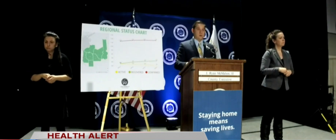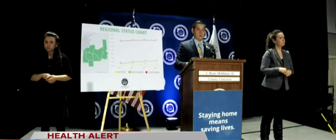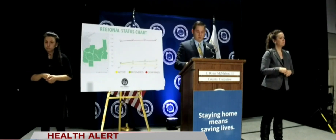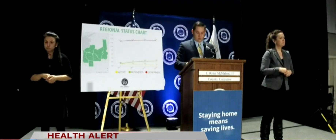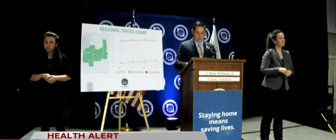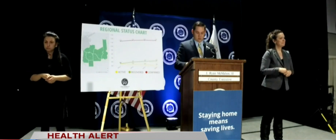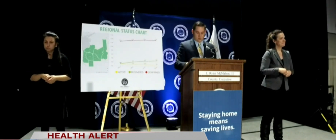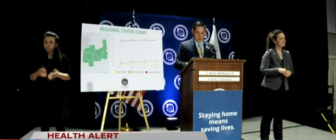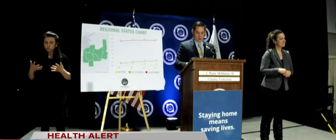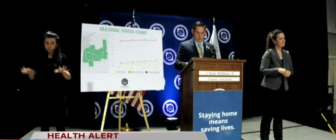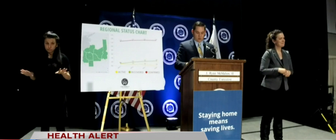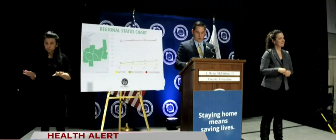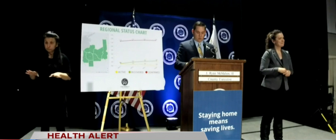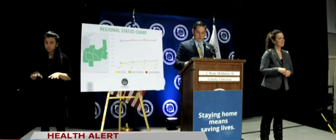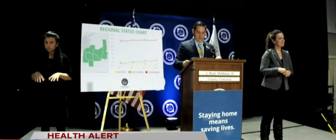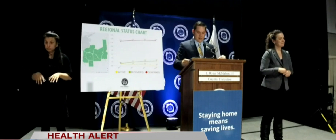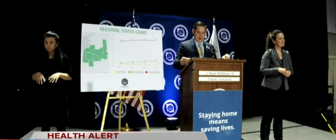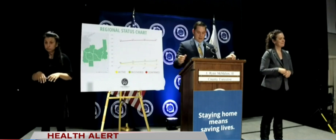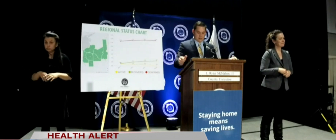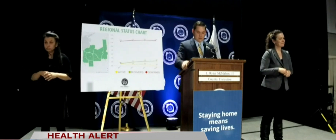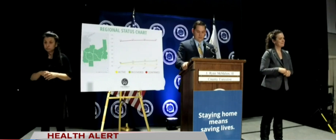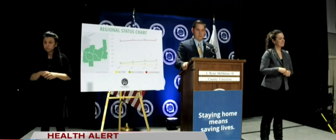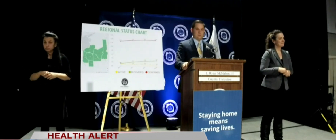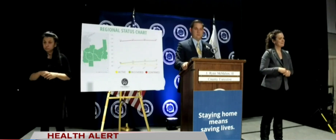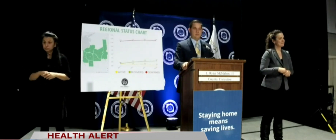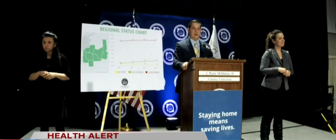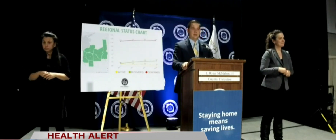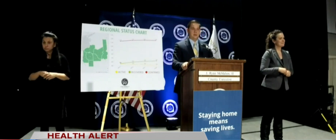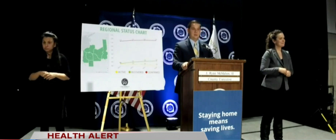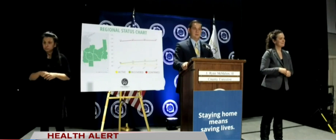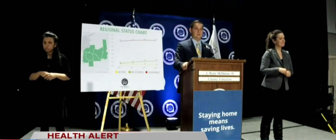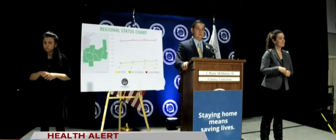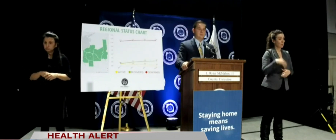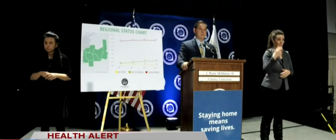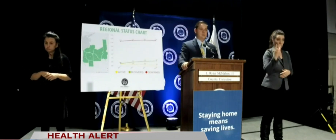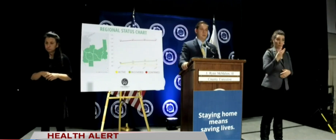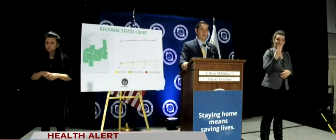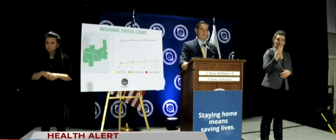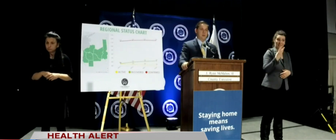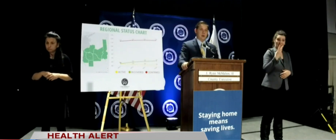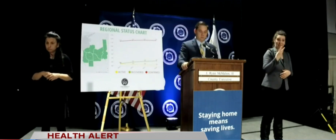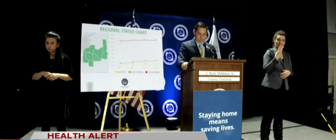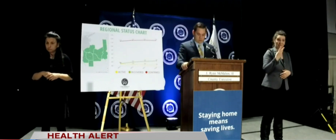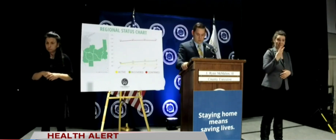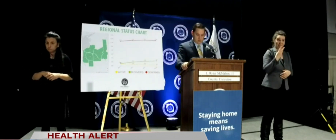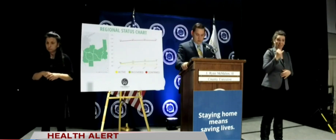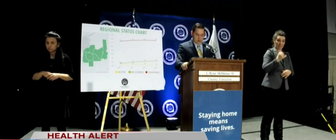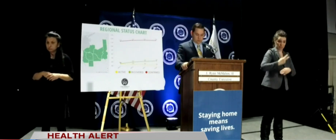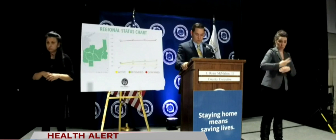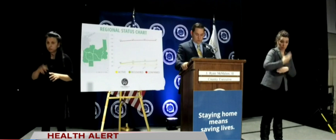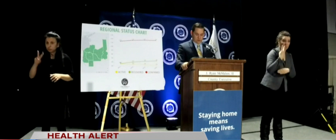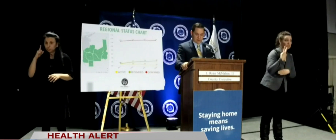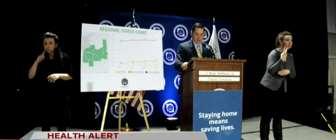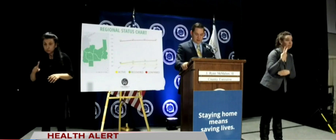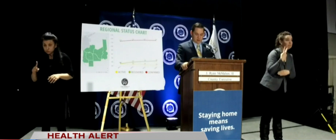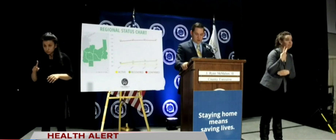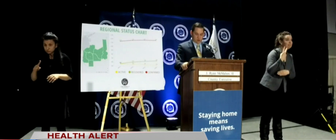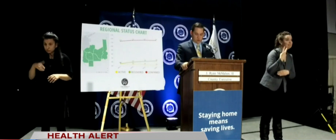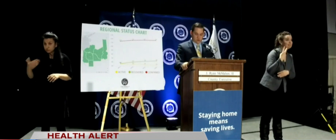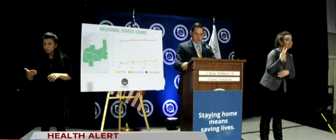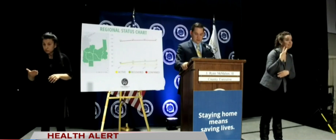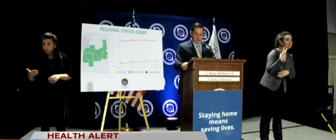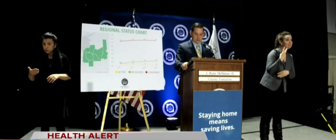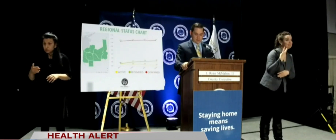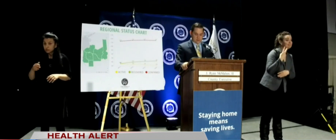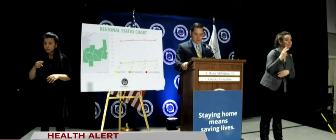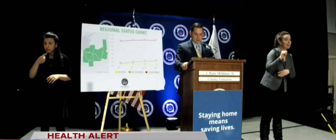Okay, so Wednesday, that is 2 days from now, April 22nd, 2